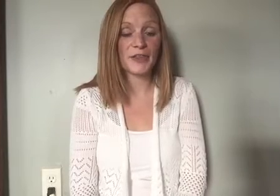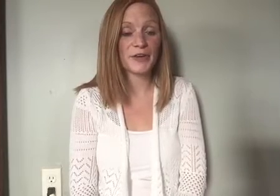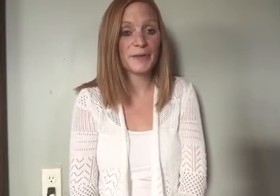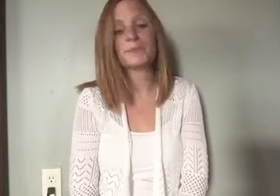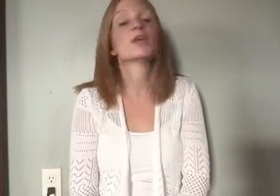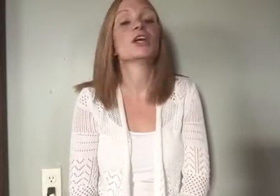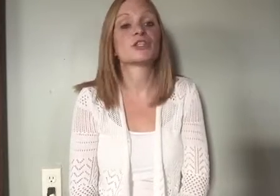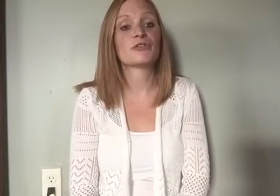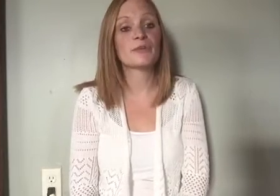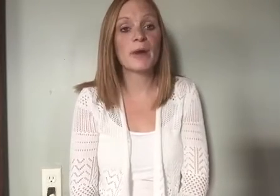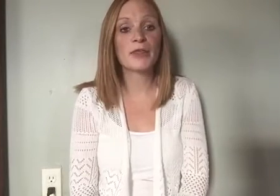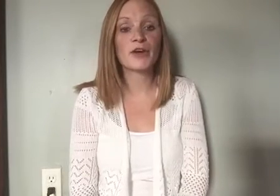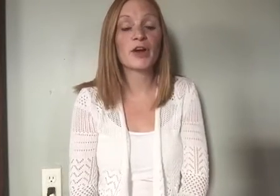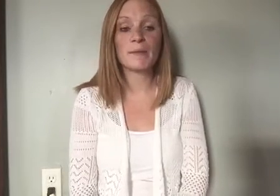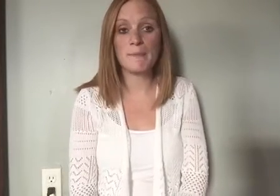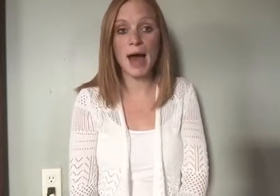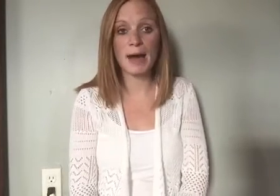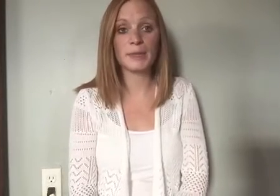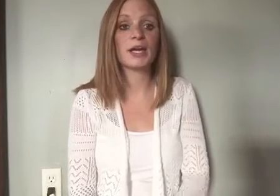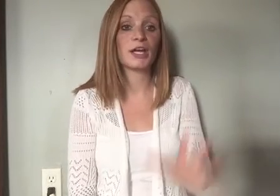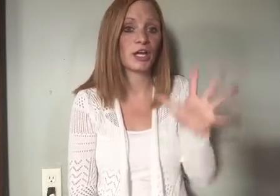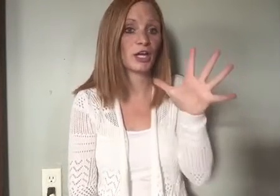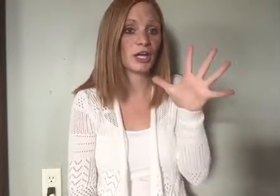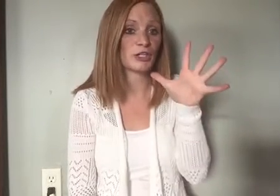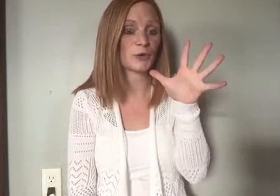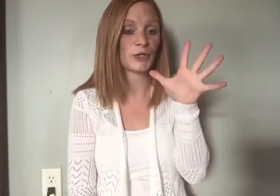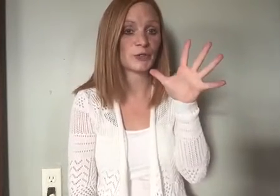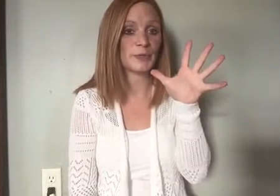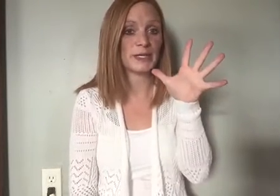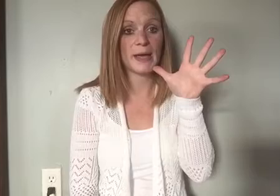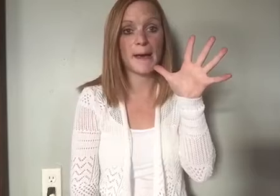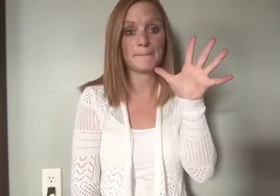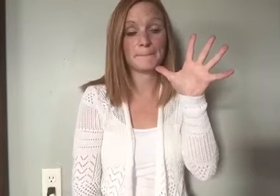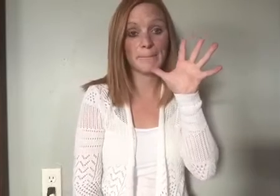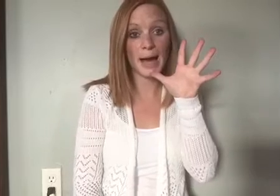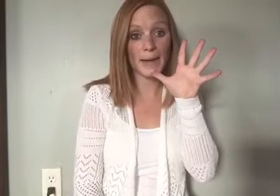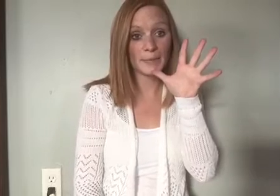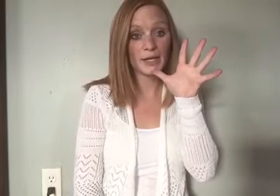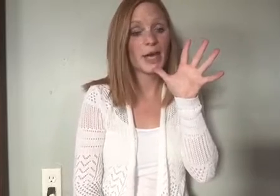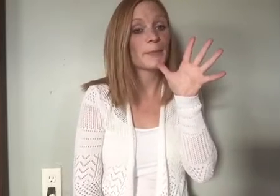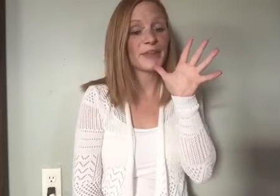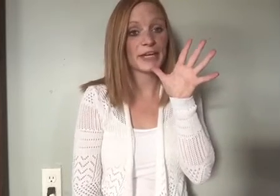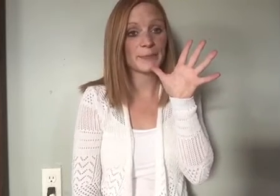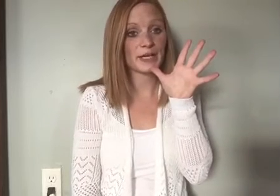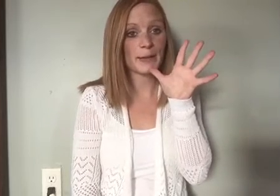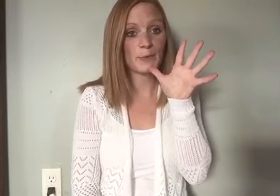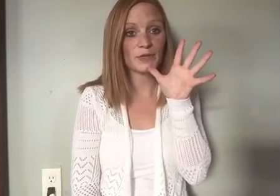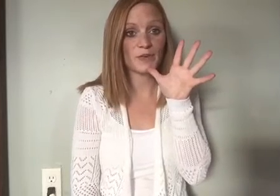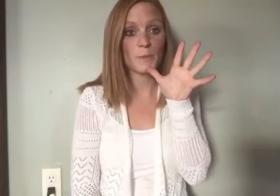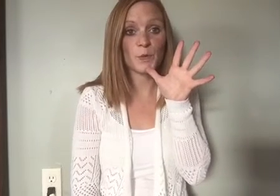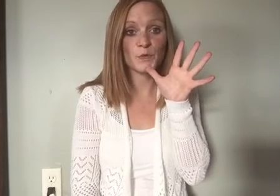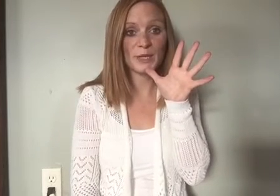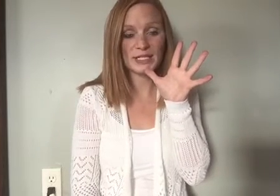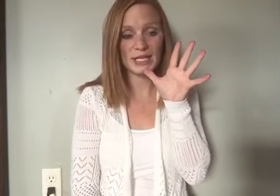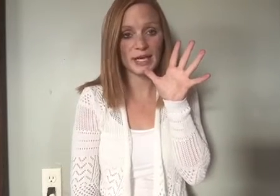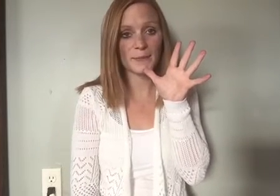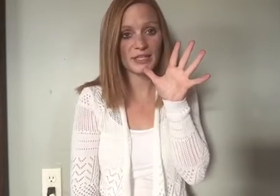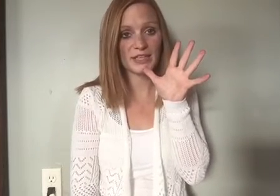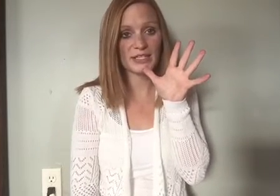father. So for mother and mom, it's going to be mom, but there could be a couple different movements that accompany this